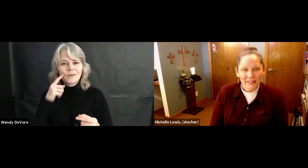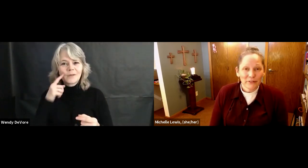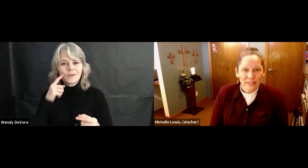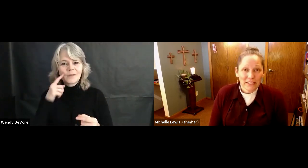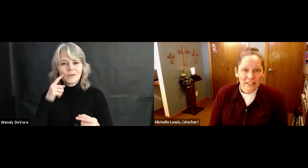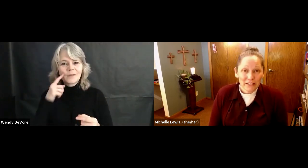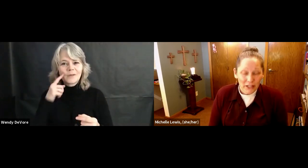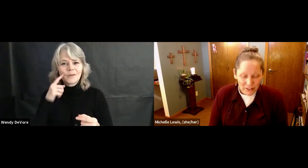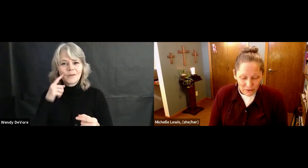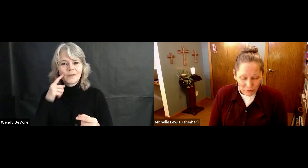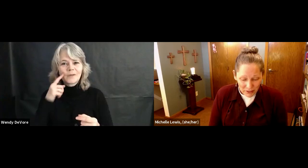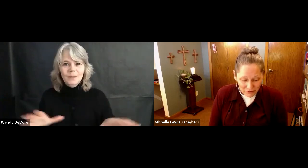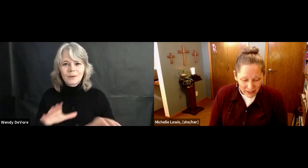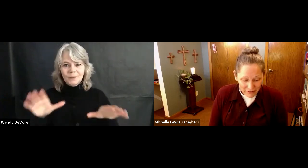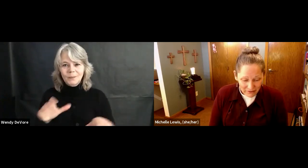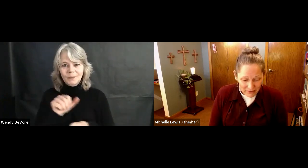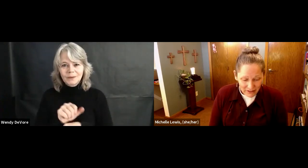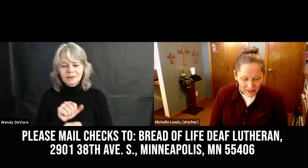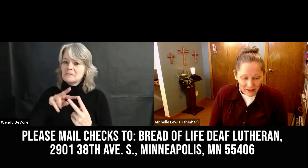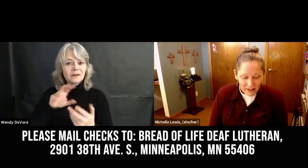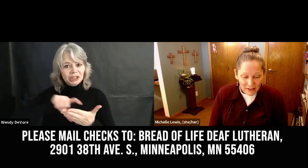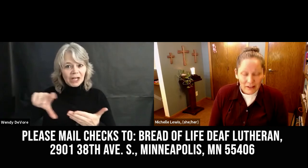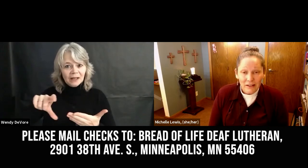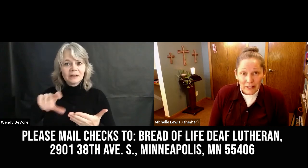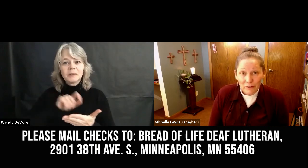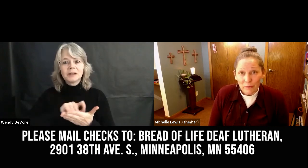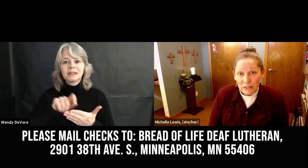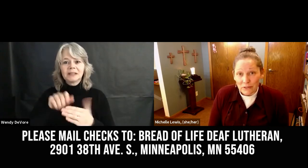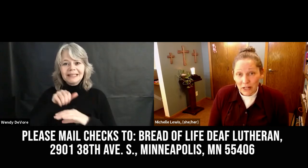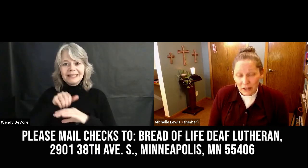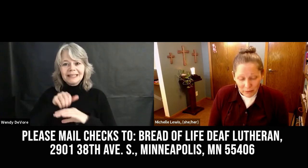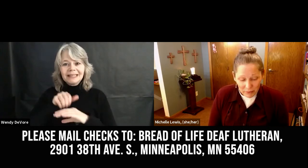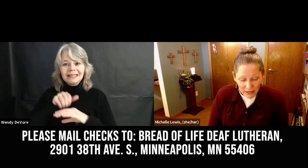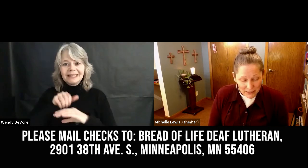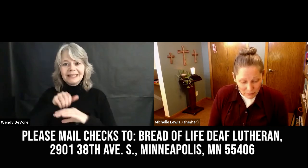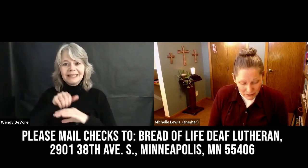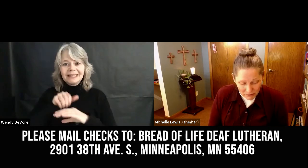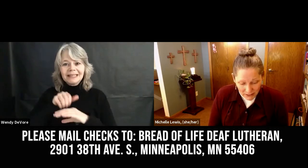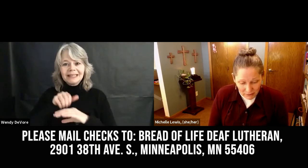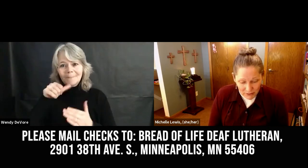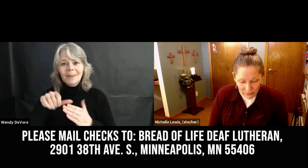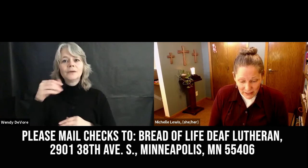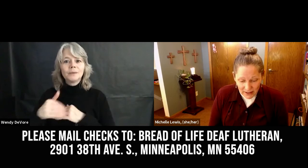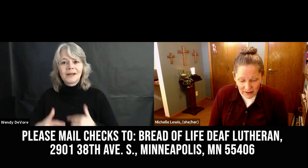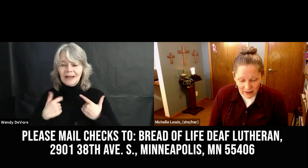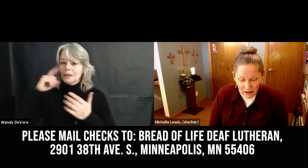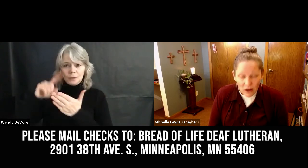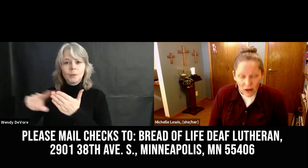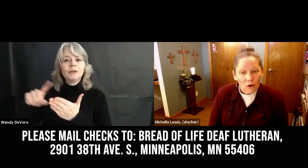And you can send a check to Bread of Life. Let you know we do check our mailbox multiple times a